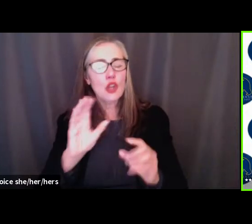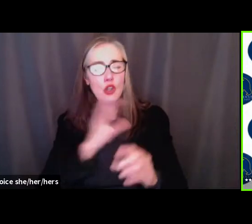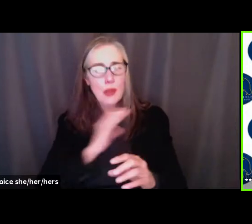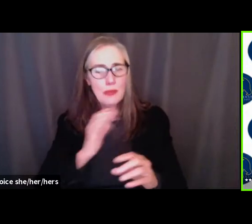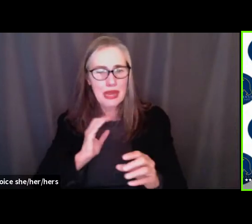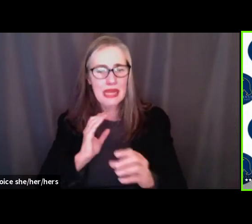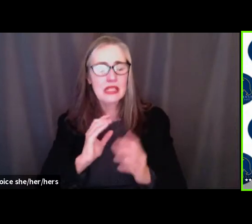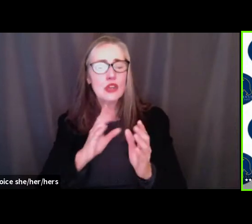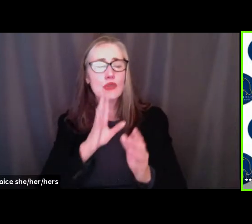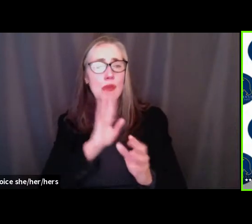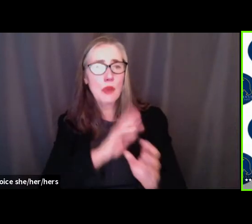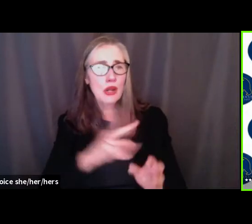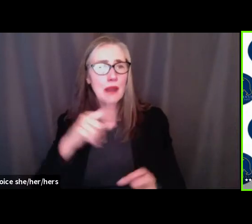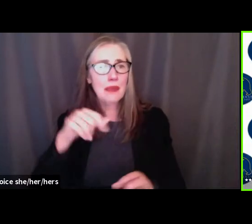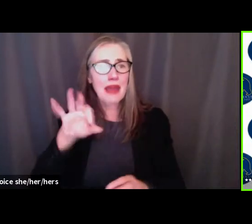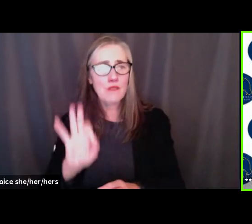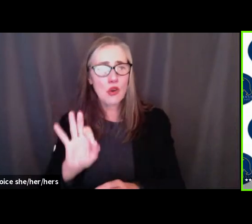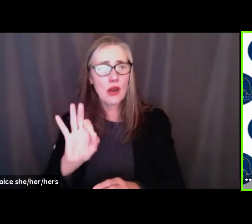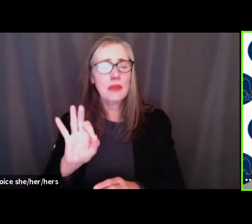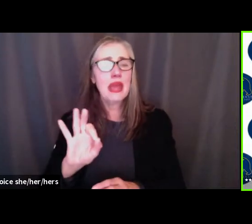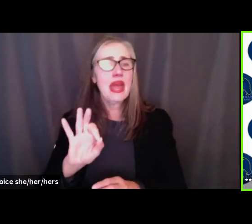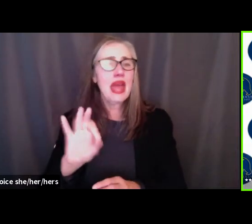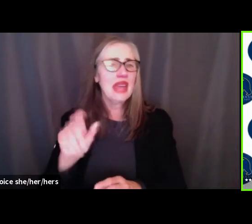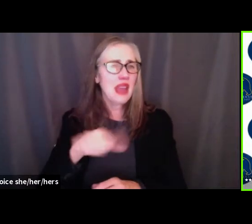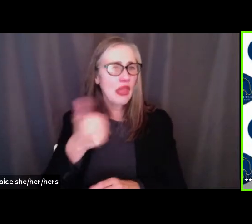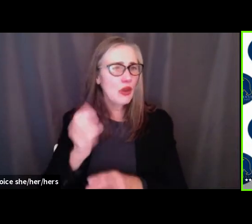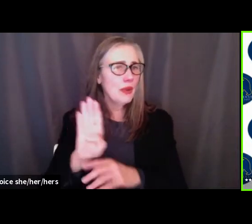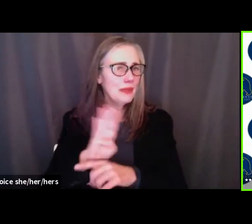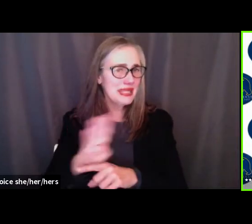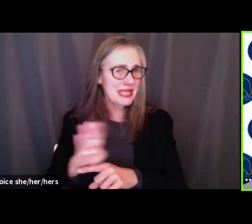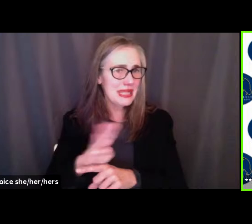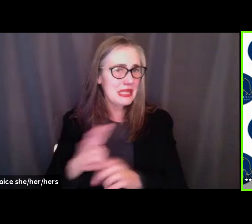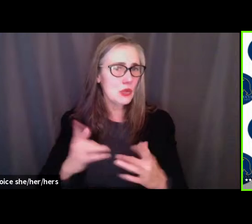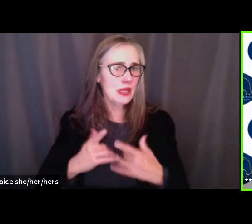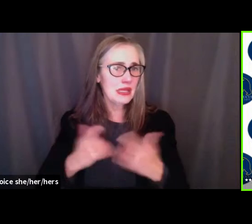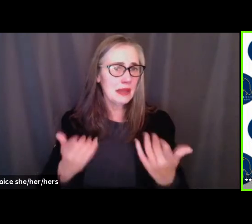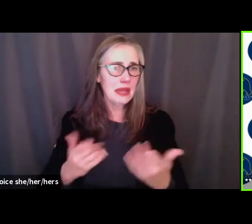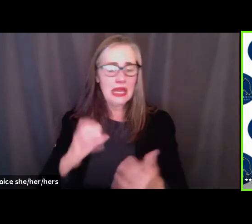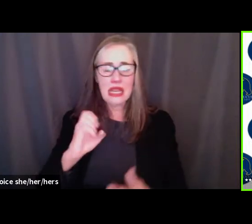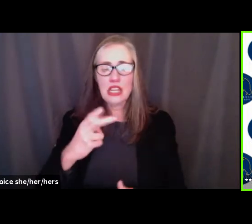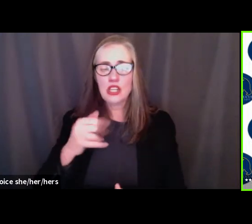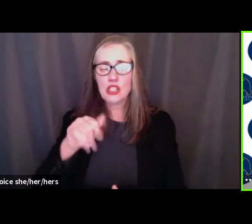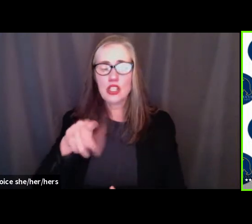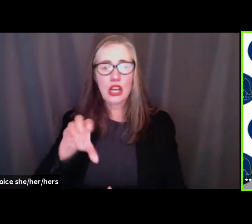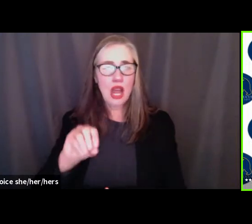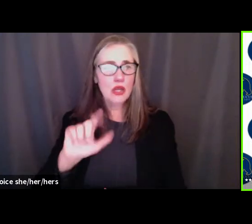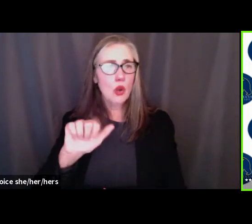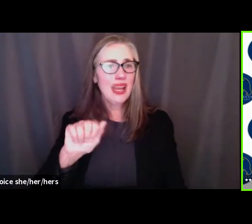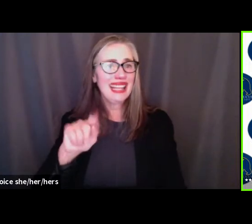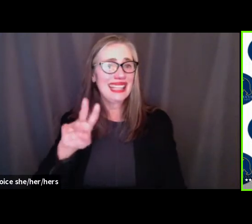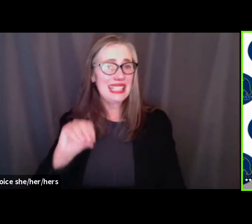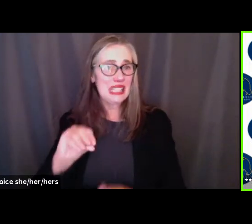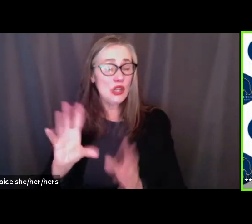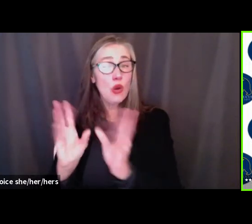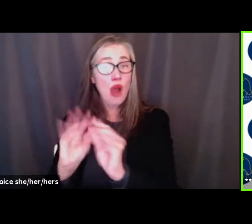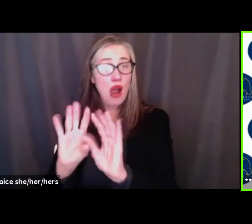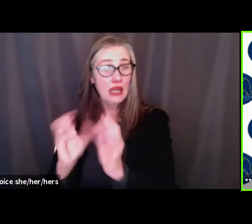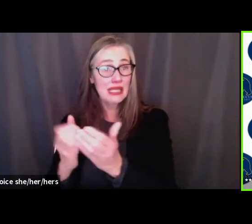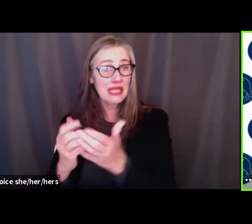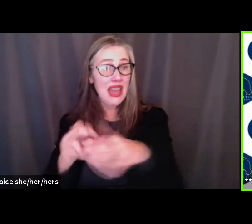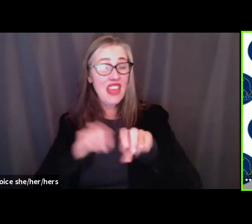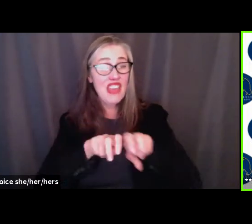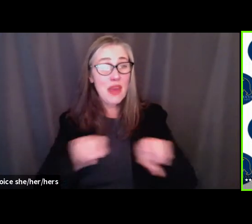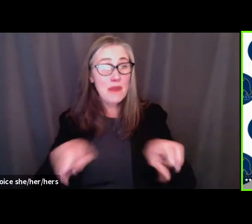updated information on Northern California businesses. In the Chicano Latino Caucus, the caucus held a panel discussion